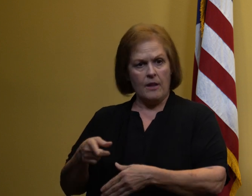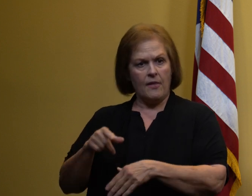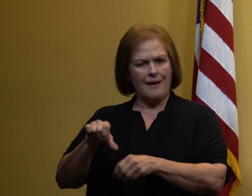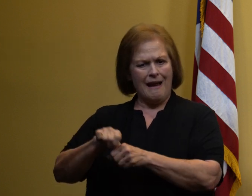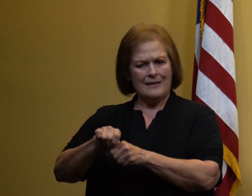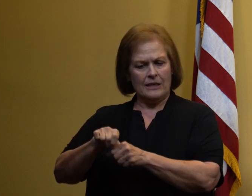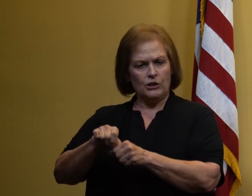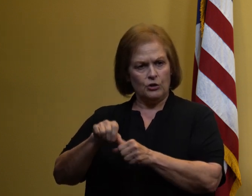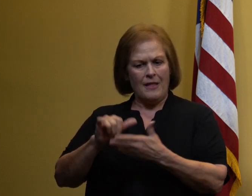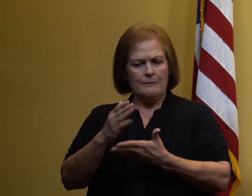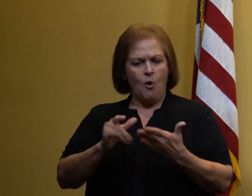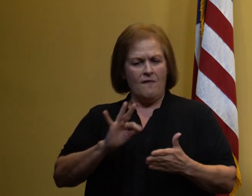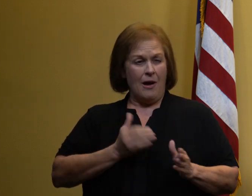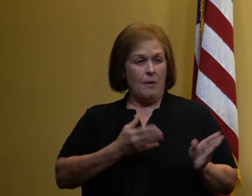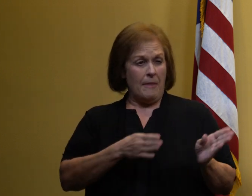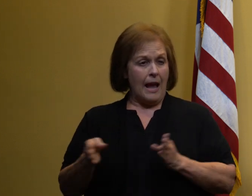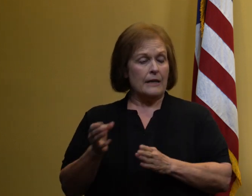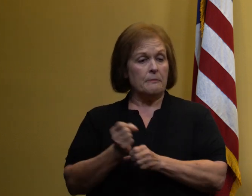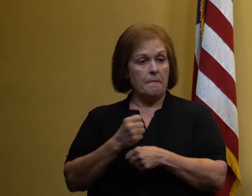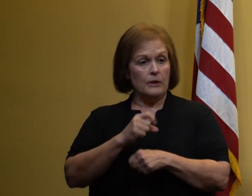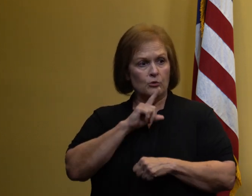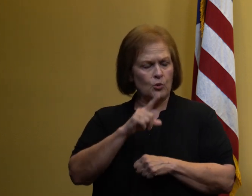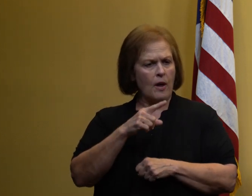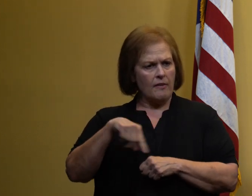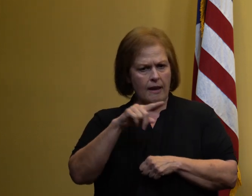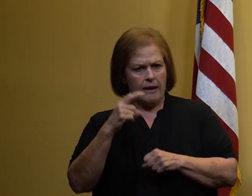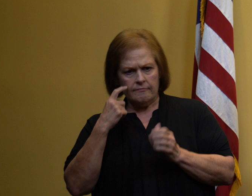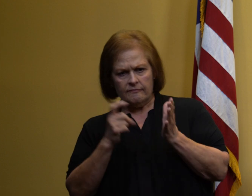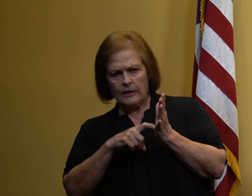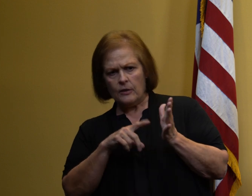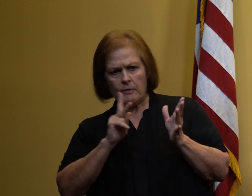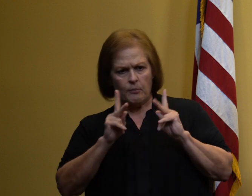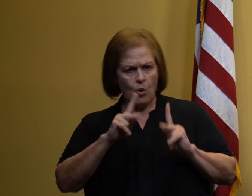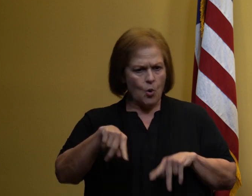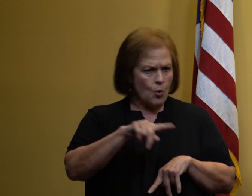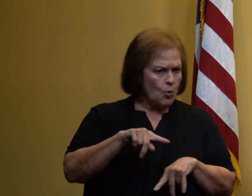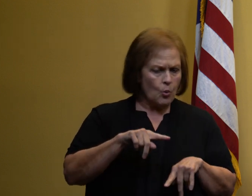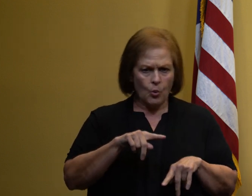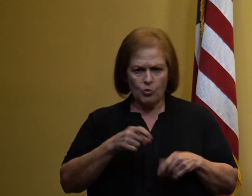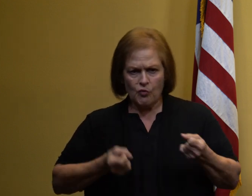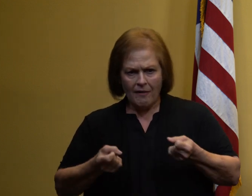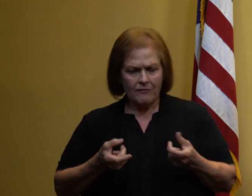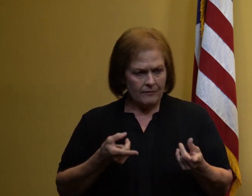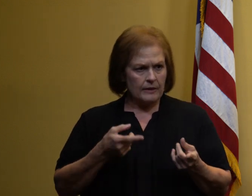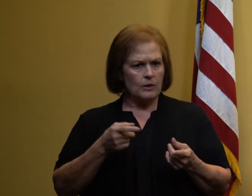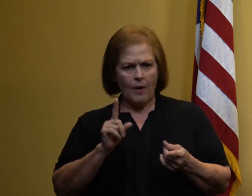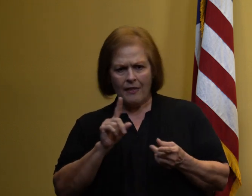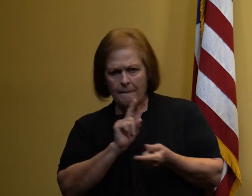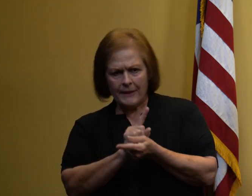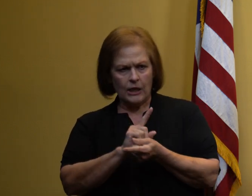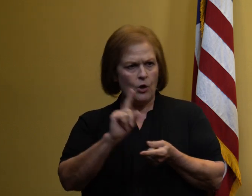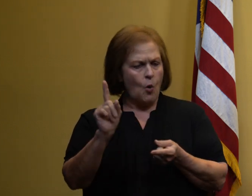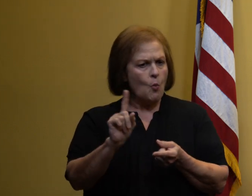a part of our strategy. And again, allowing them to identify operators, kind of being proactive. Where they meet, where they gather,